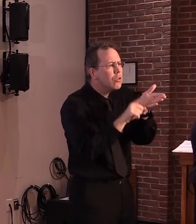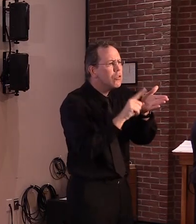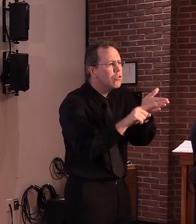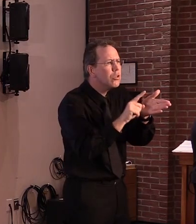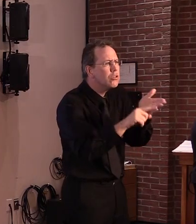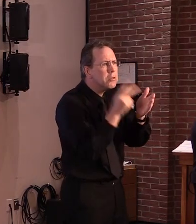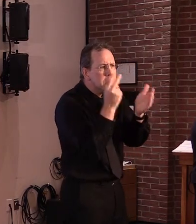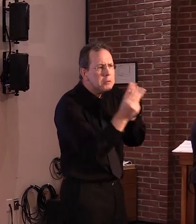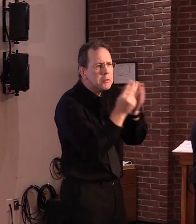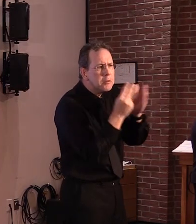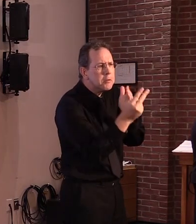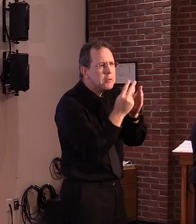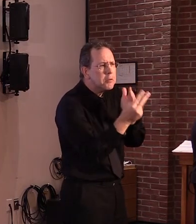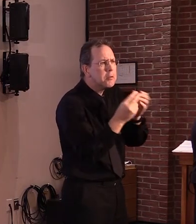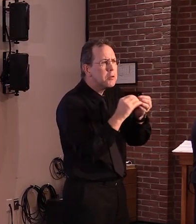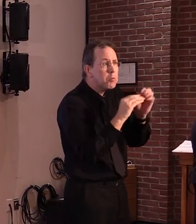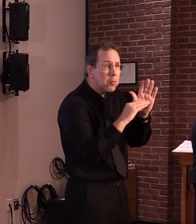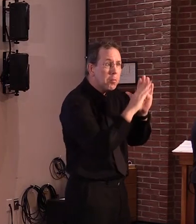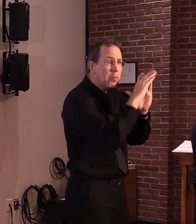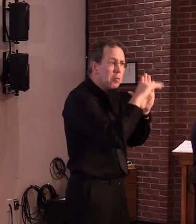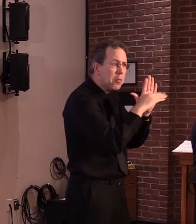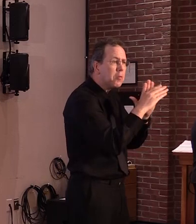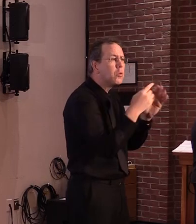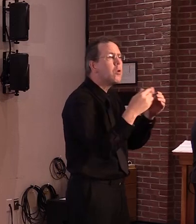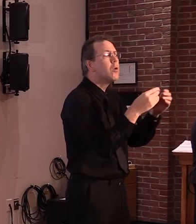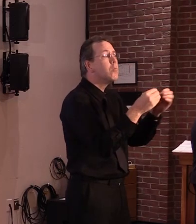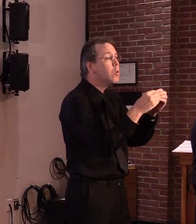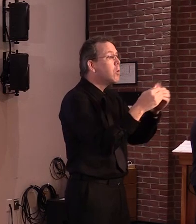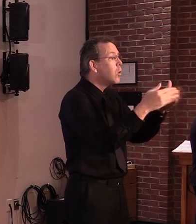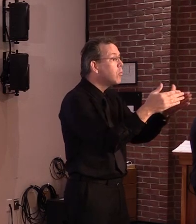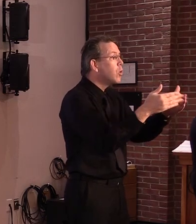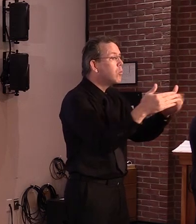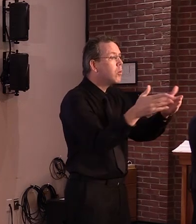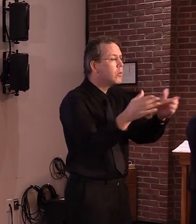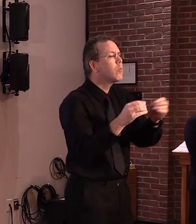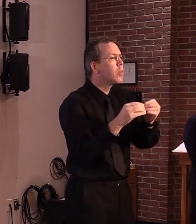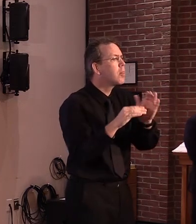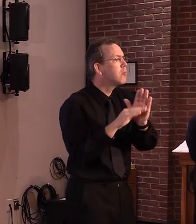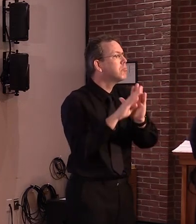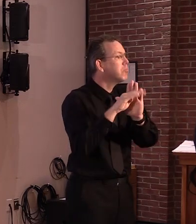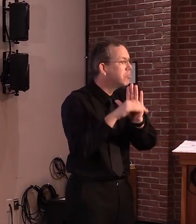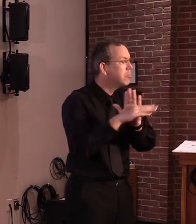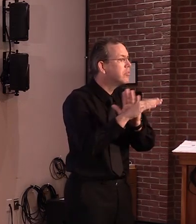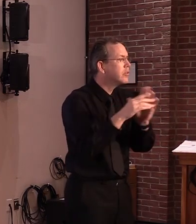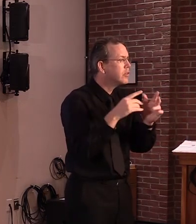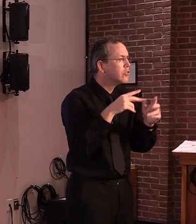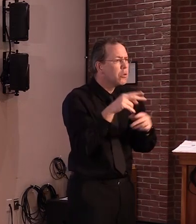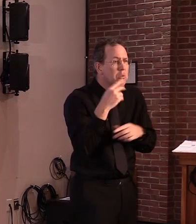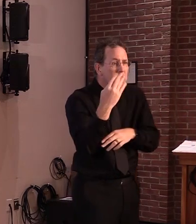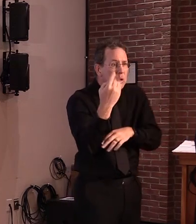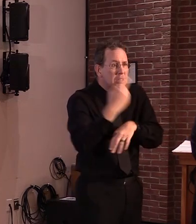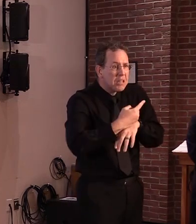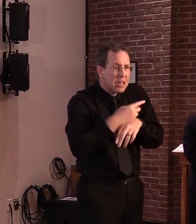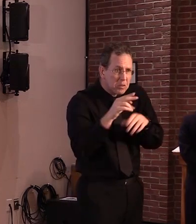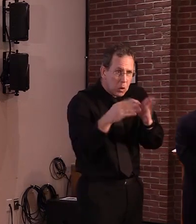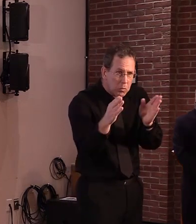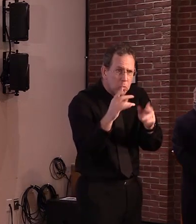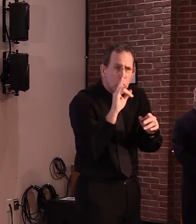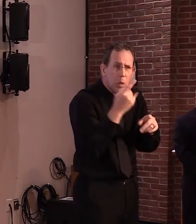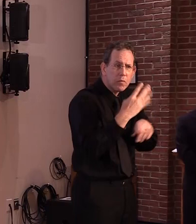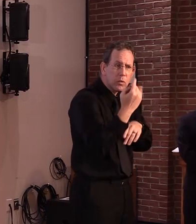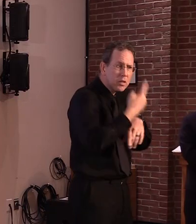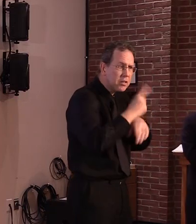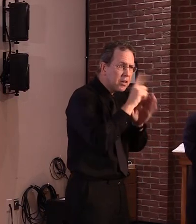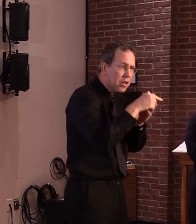made, the 10 to 14 day period that followed really did not cause anything of concern for us. The viral growth